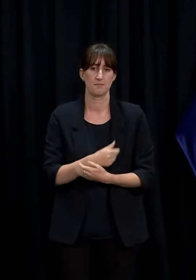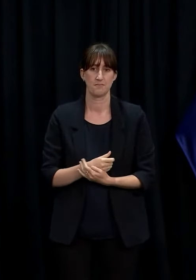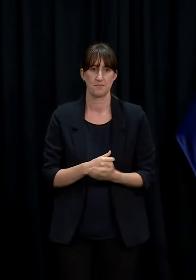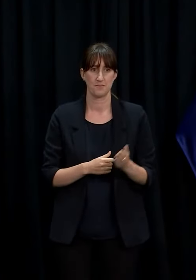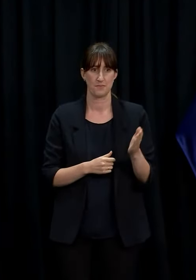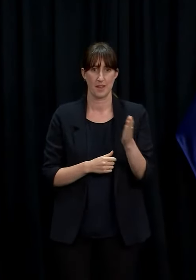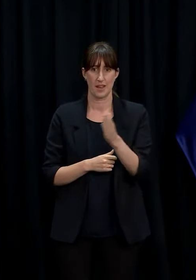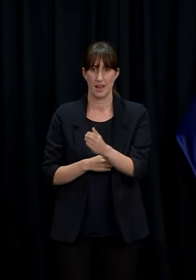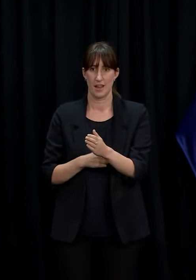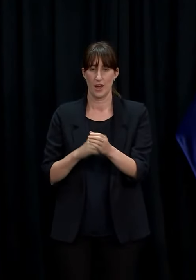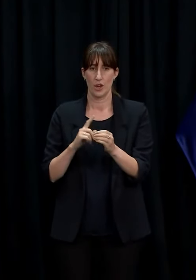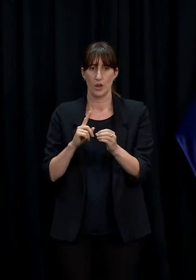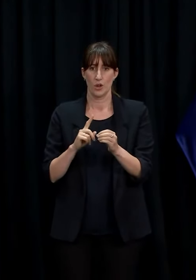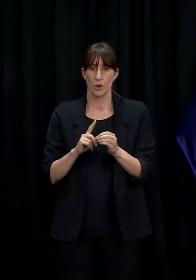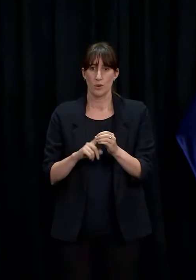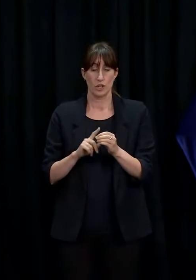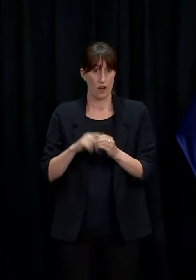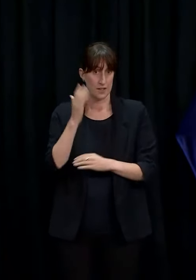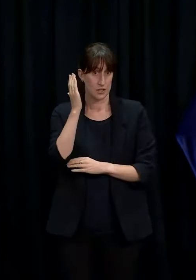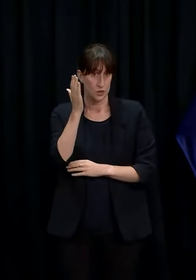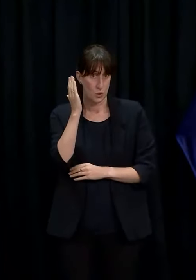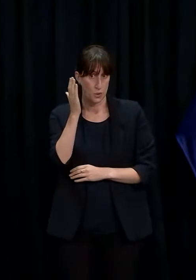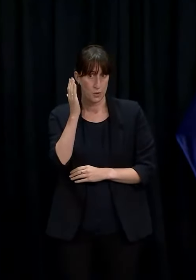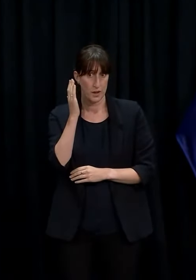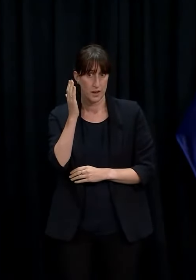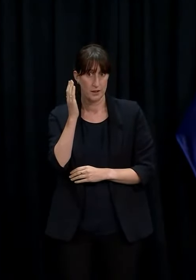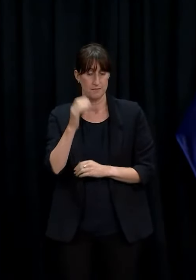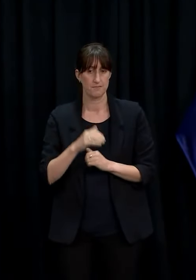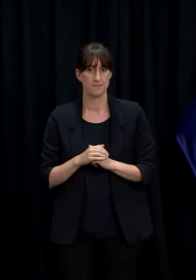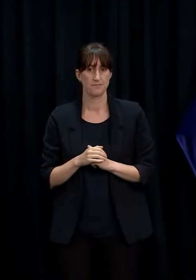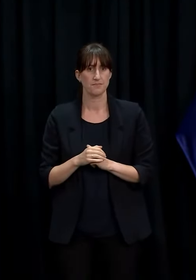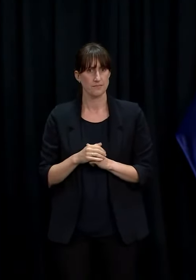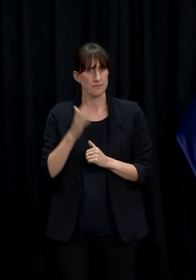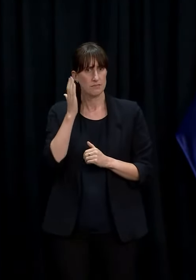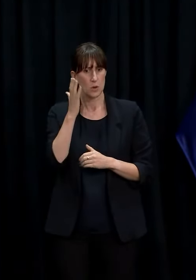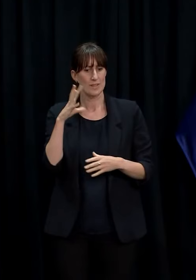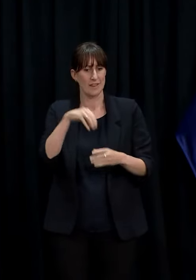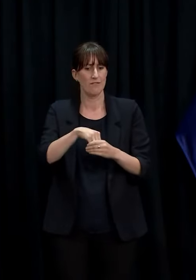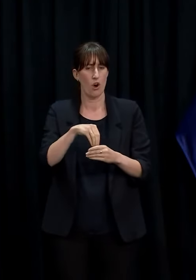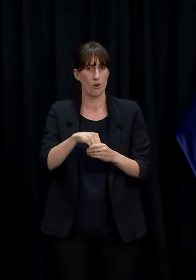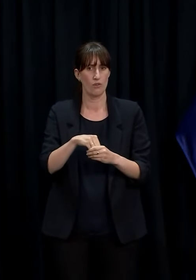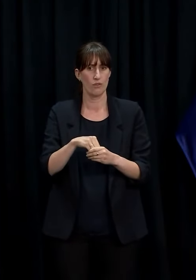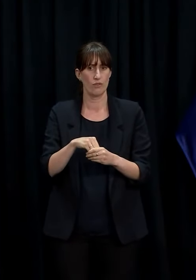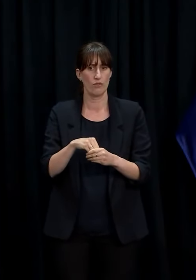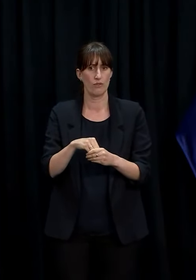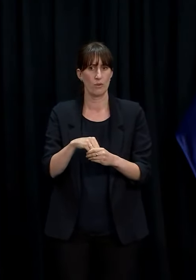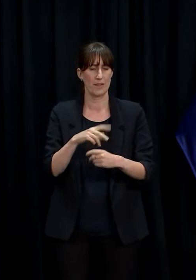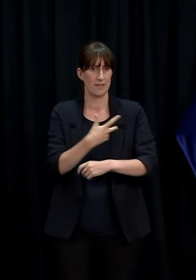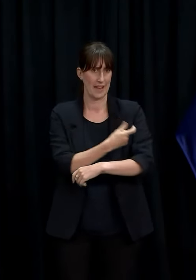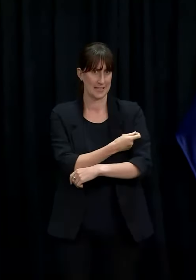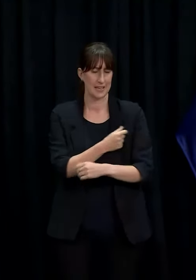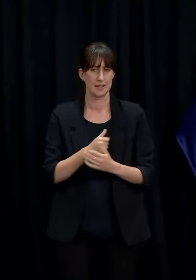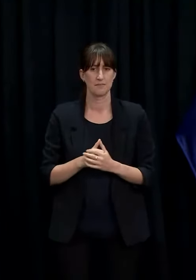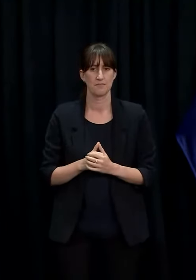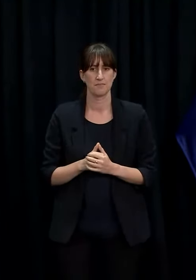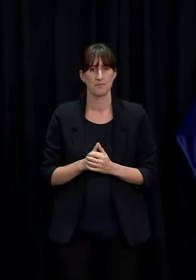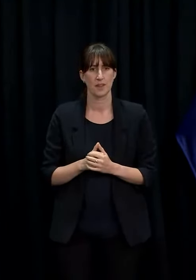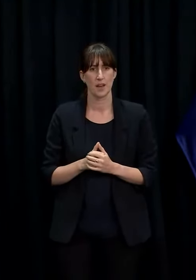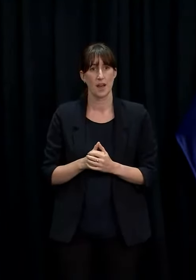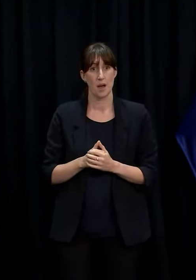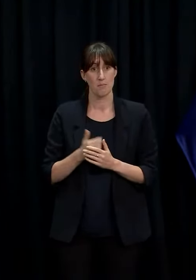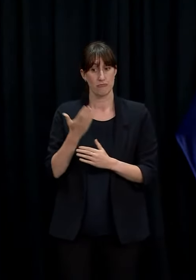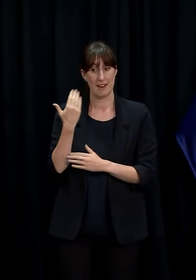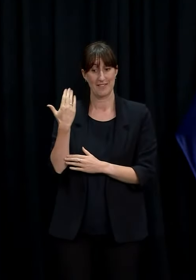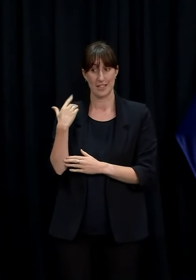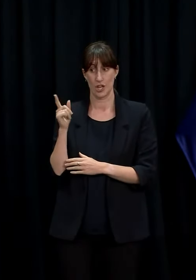can I just stop off there? Yeah. You've talked about schools and them being involved. You previously said here that there was concern about schools and their